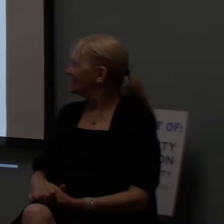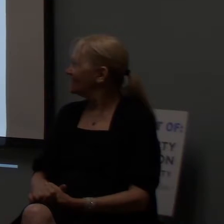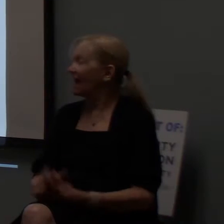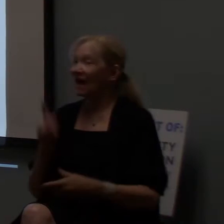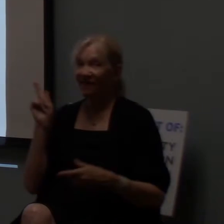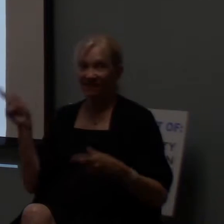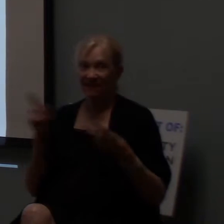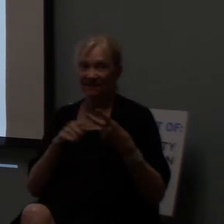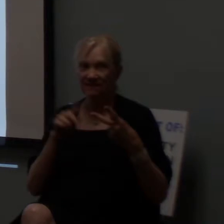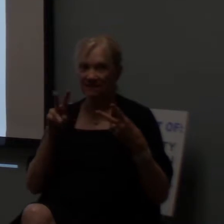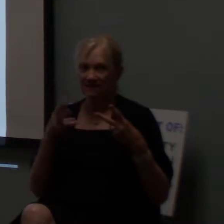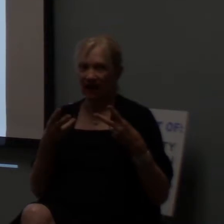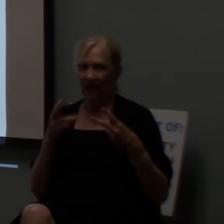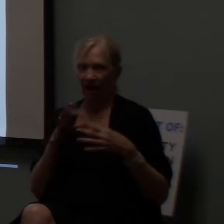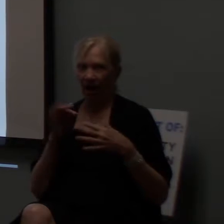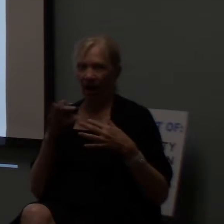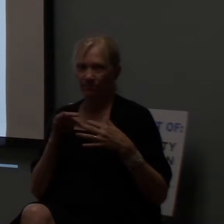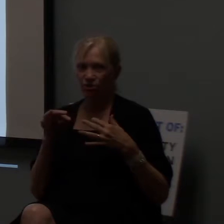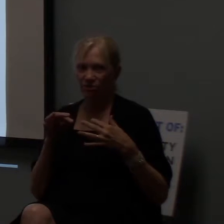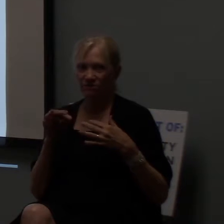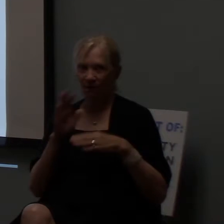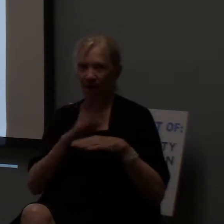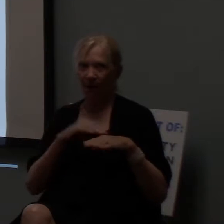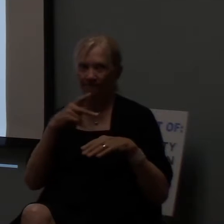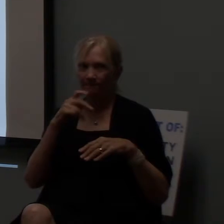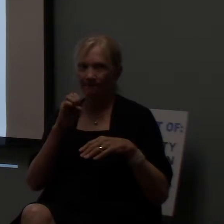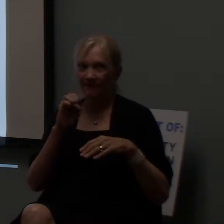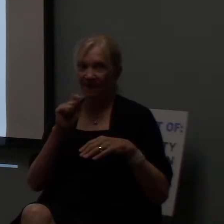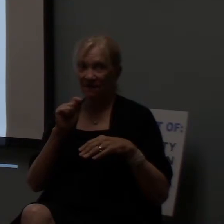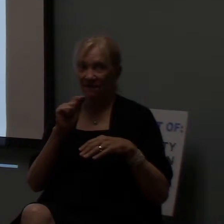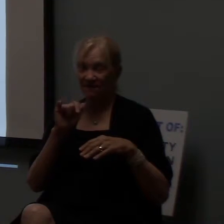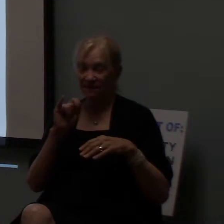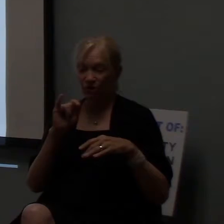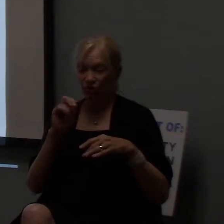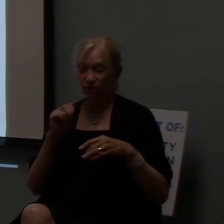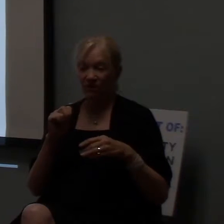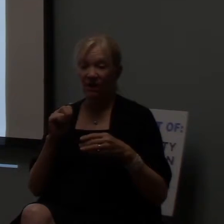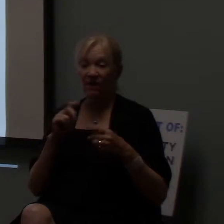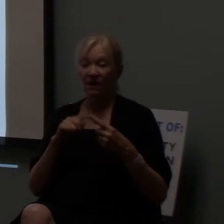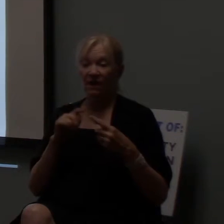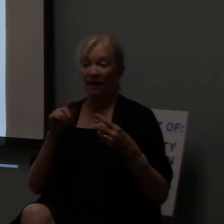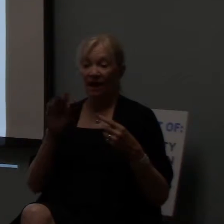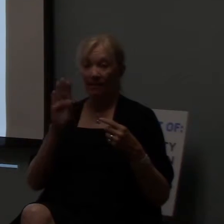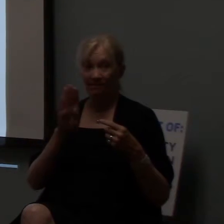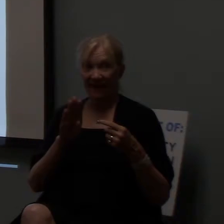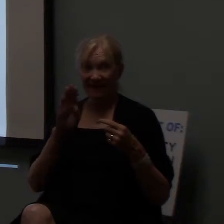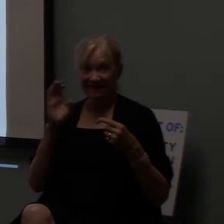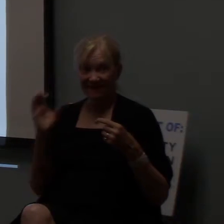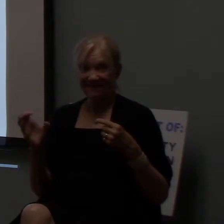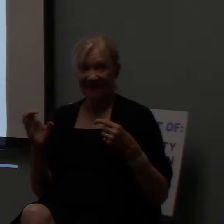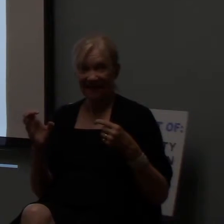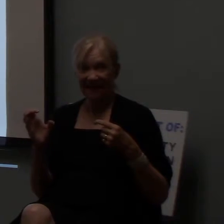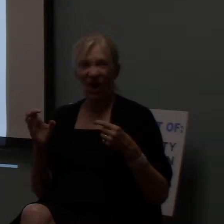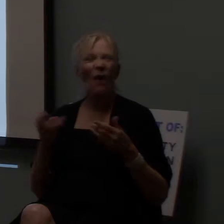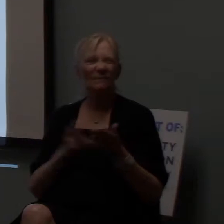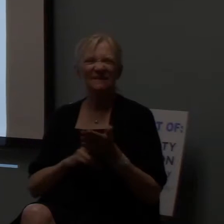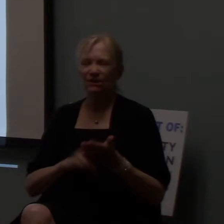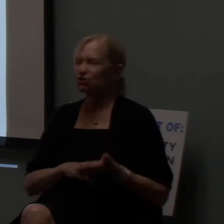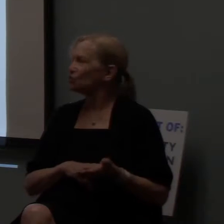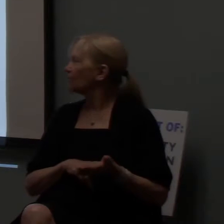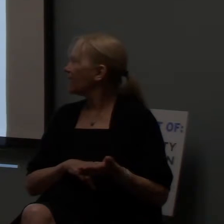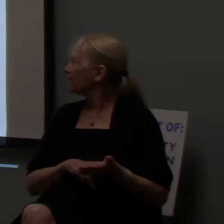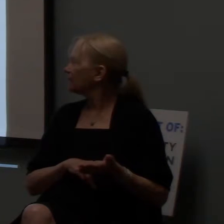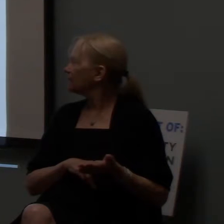the second option on the petition, and these 2 options, option B and C, are both district representation or